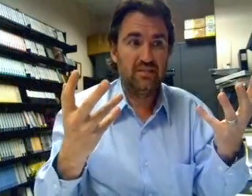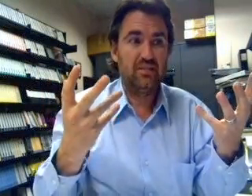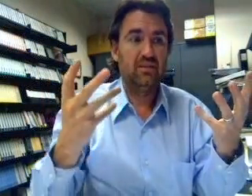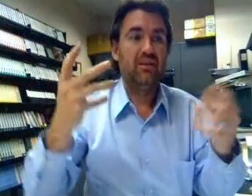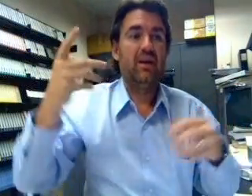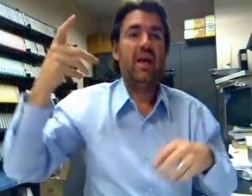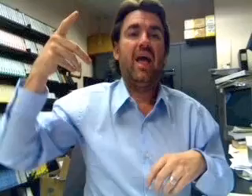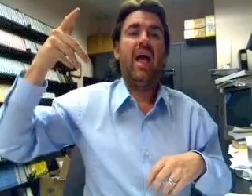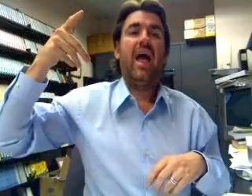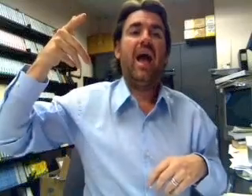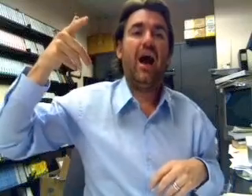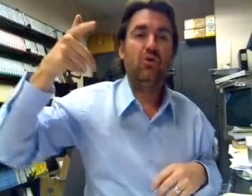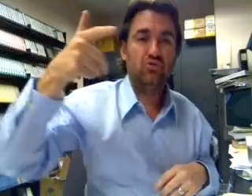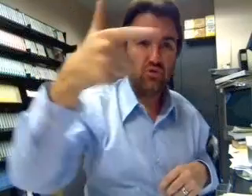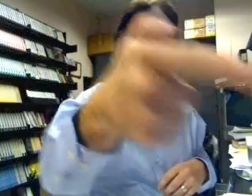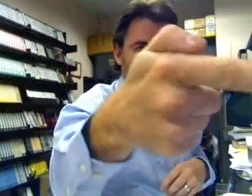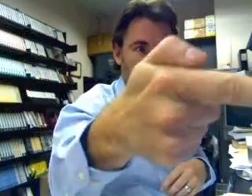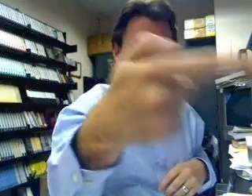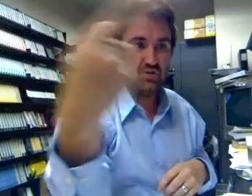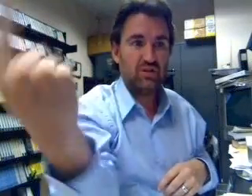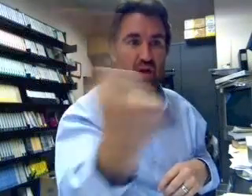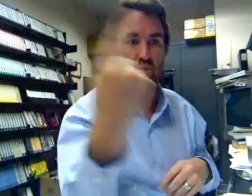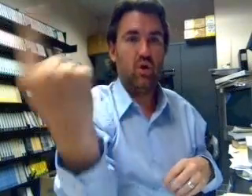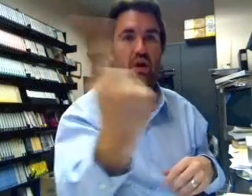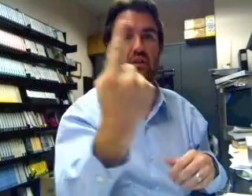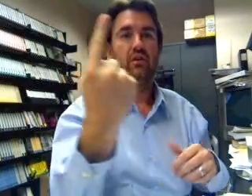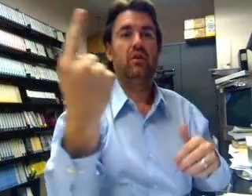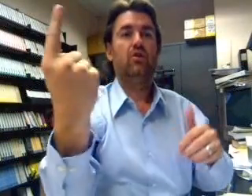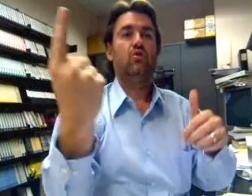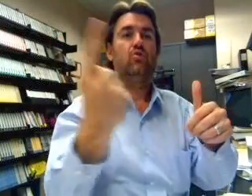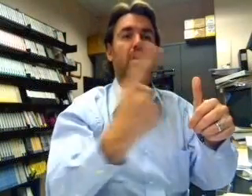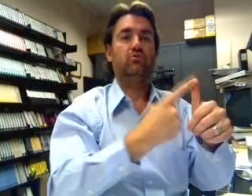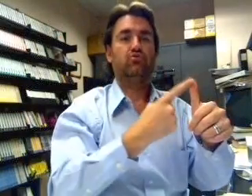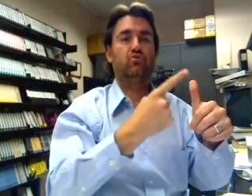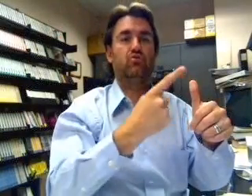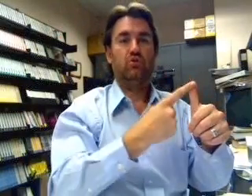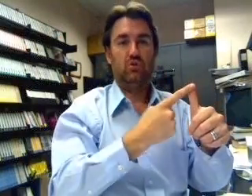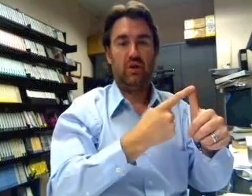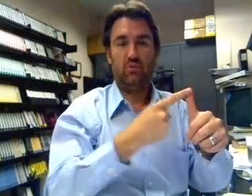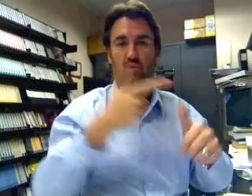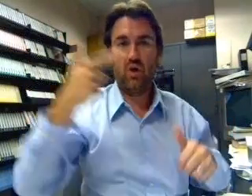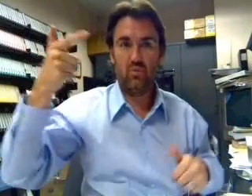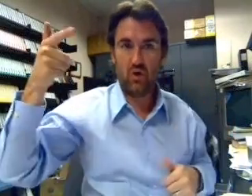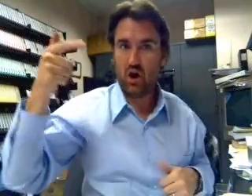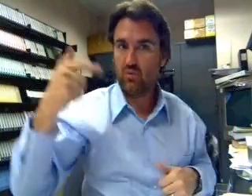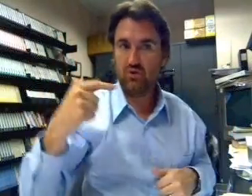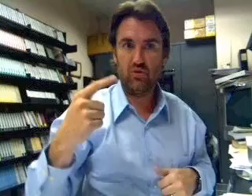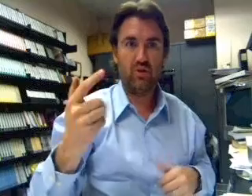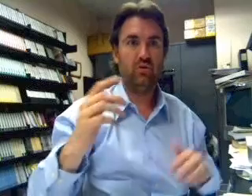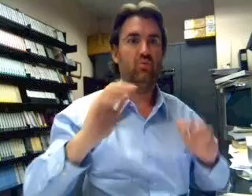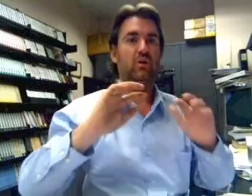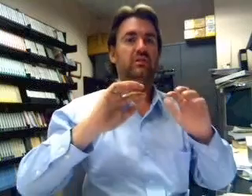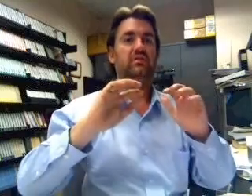was how to shoot someone who outdrew you. And what all we're doing was